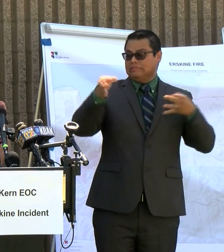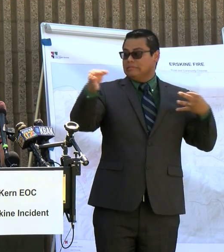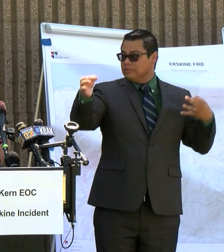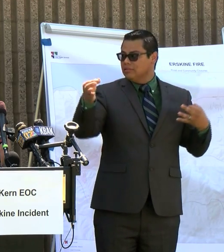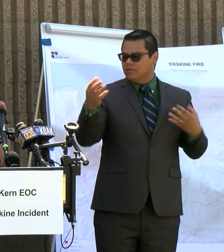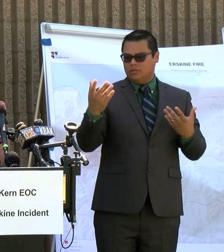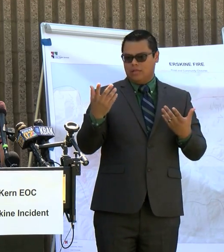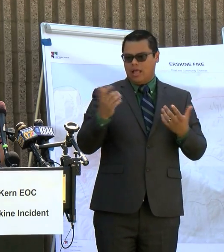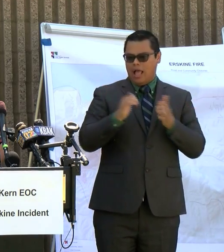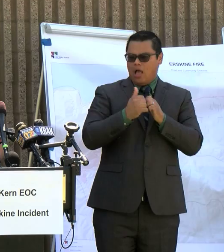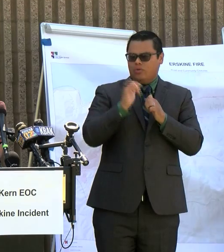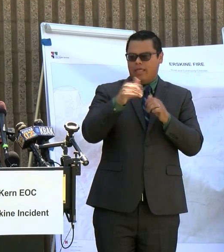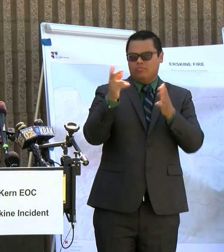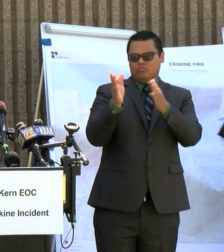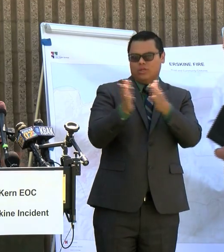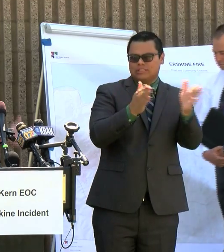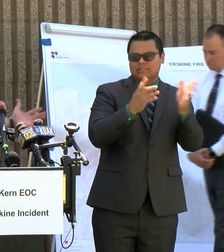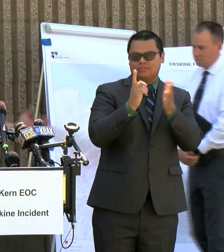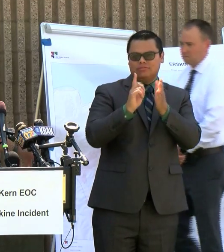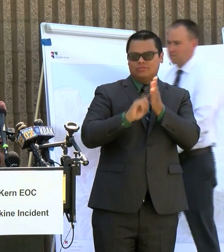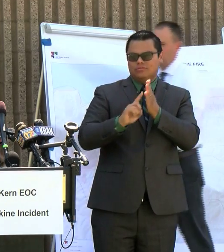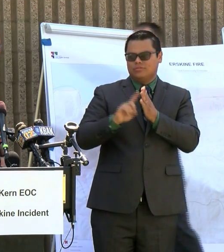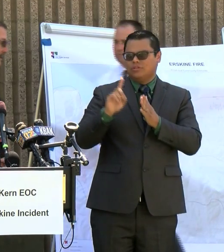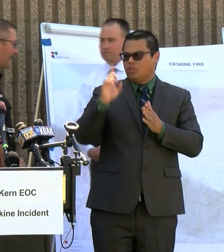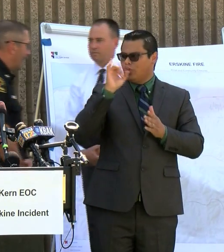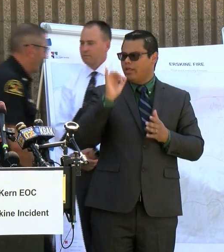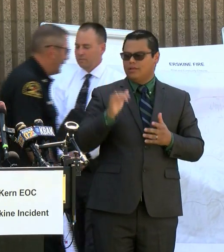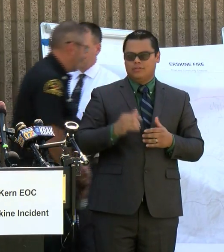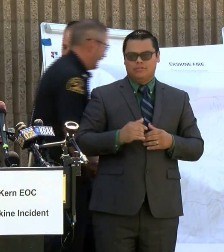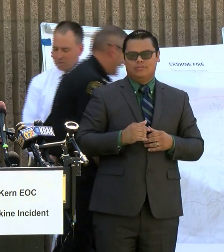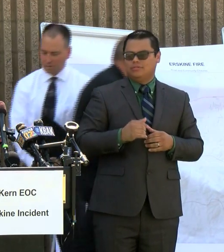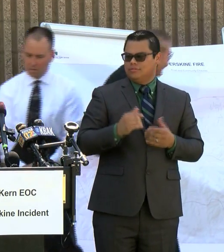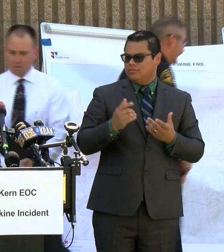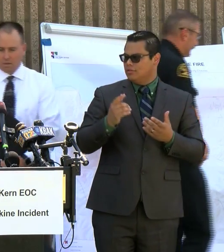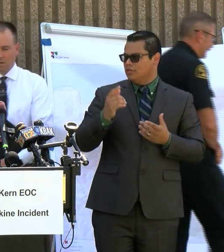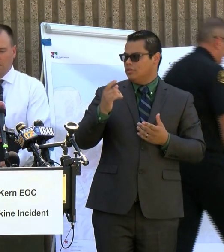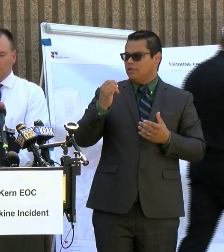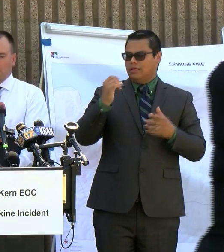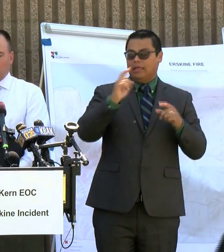go back to what's left of their homes? Right, Constantine, public health.